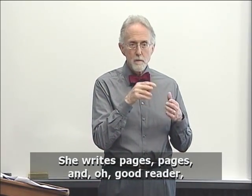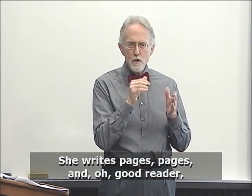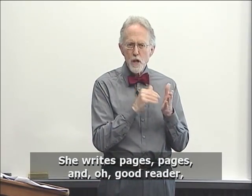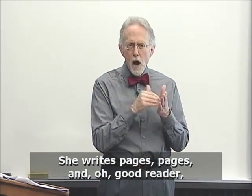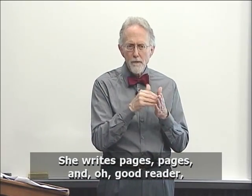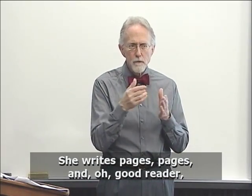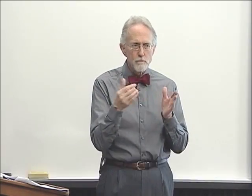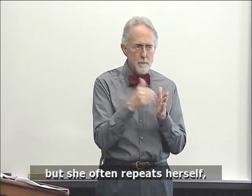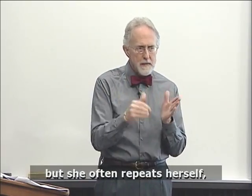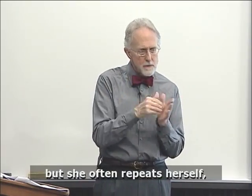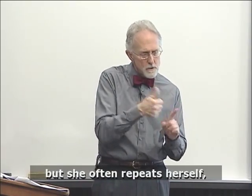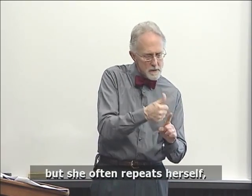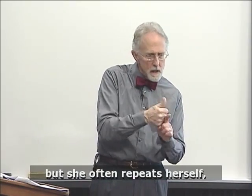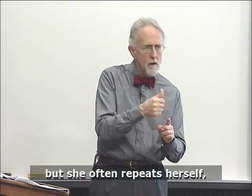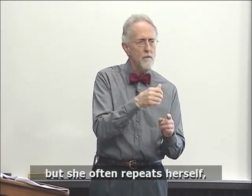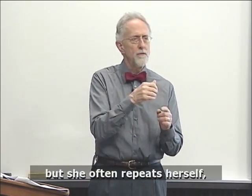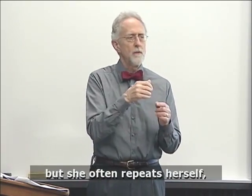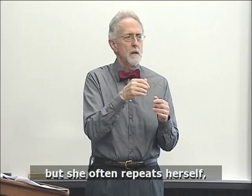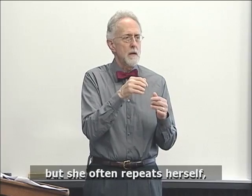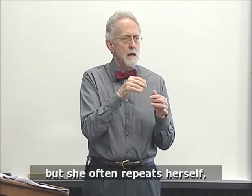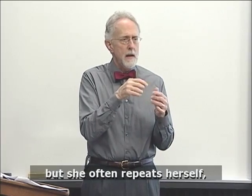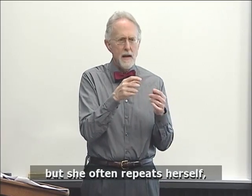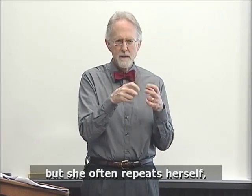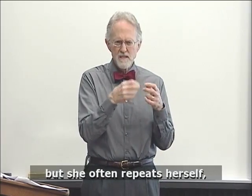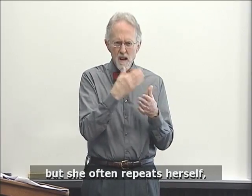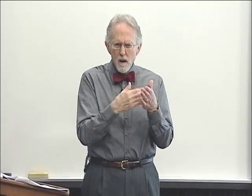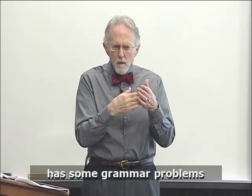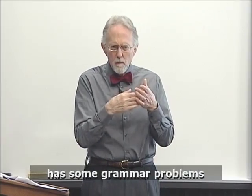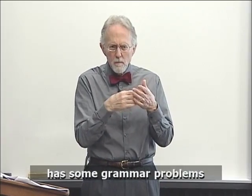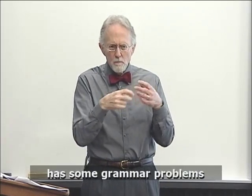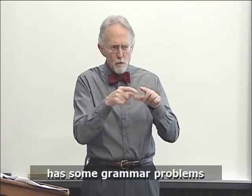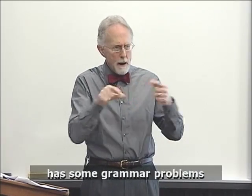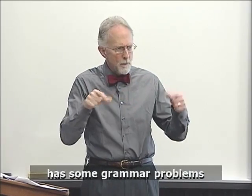She often repeats herself, has some grammar